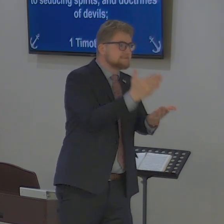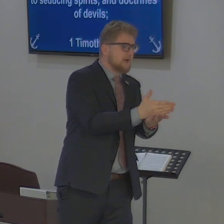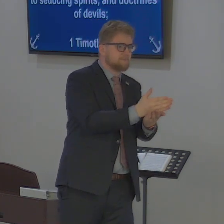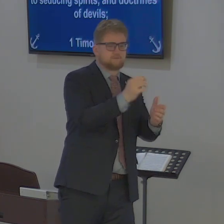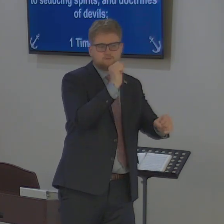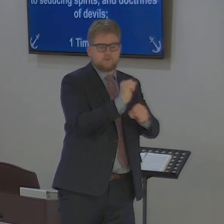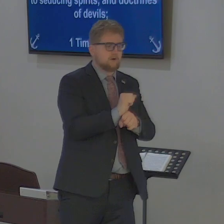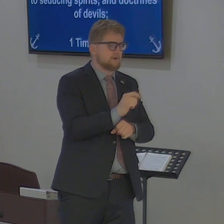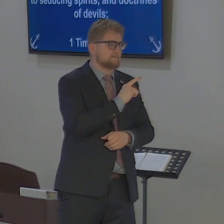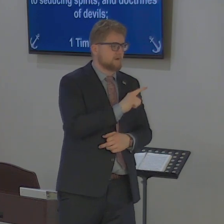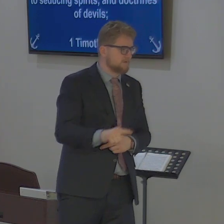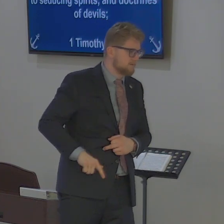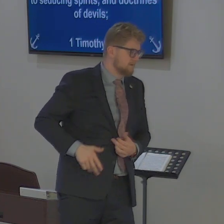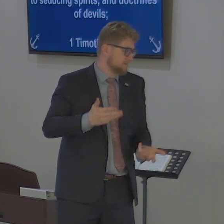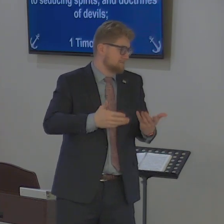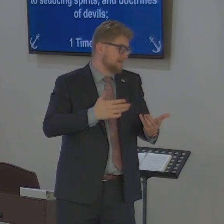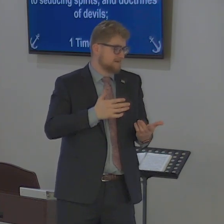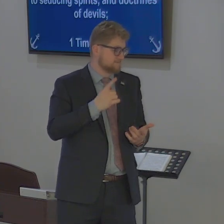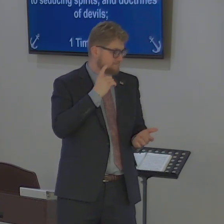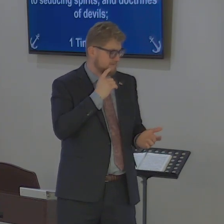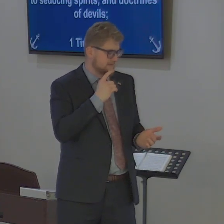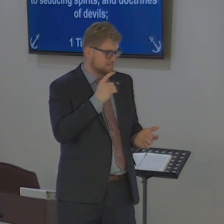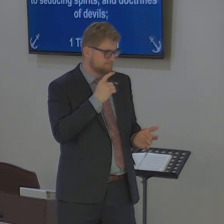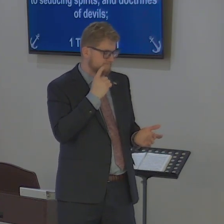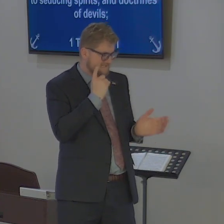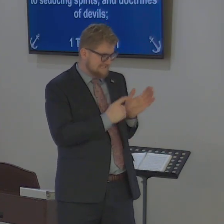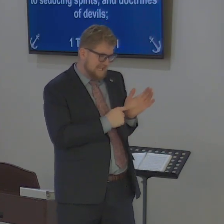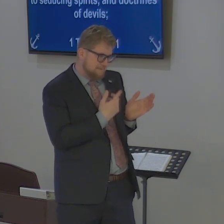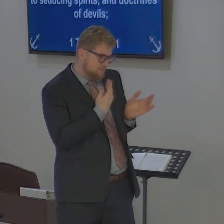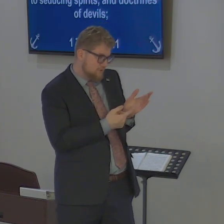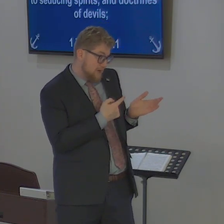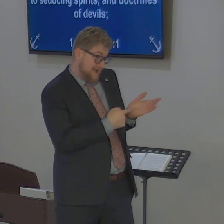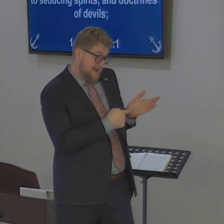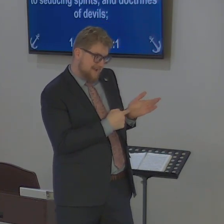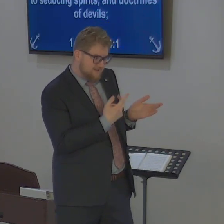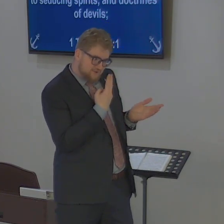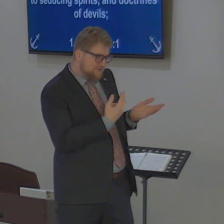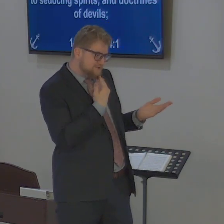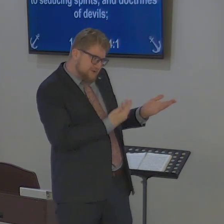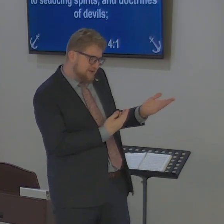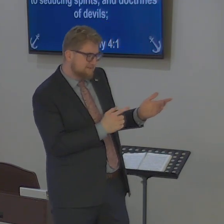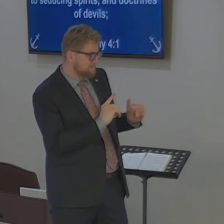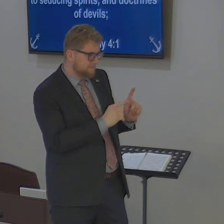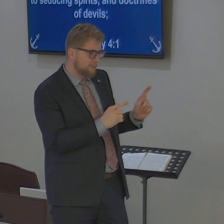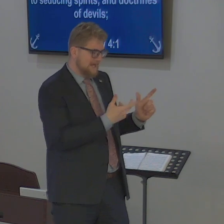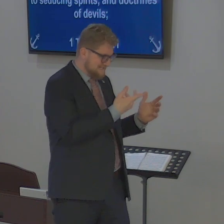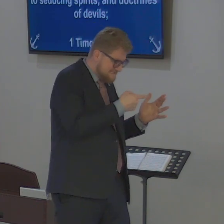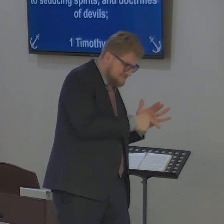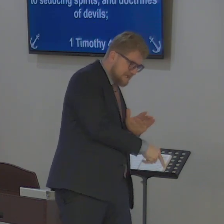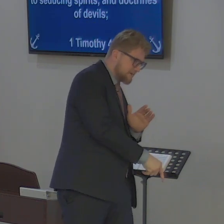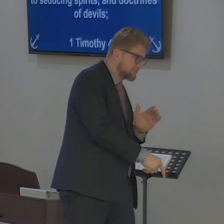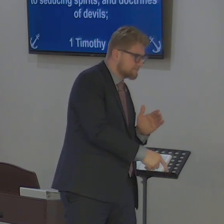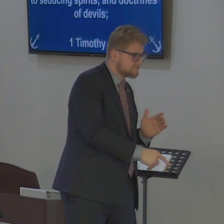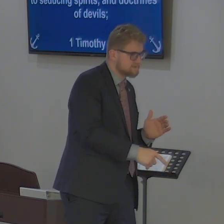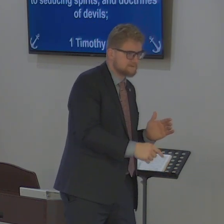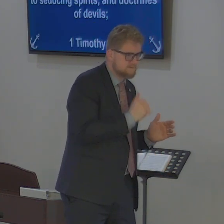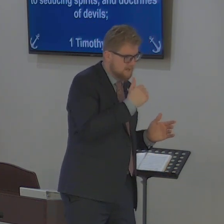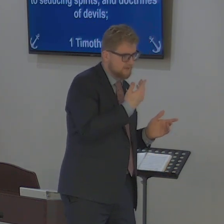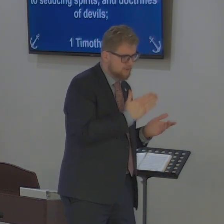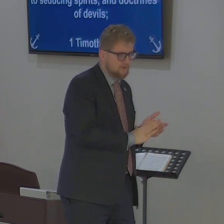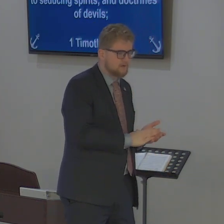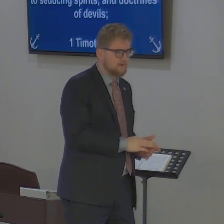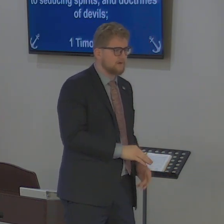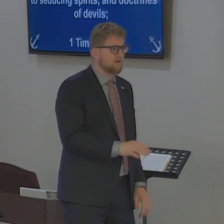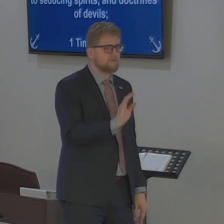It may sound or seem good, but what's embedded in it is a lie. And you say, well, it's okay, preacher, I understand what you're saying. Sure, sure, I know